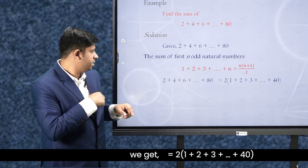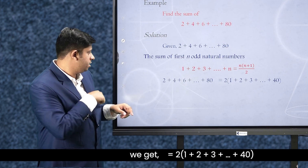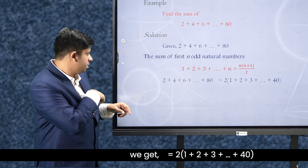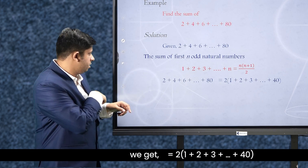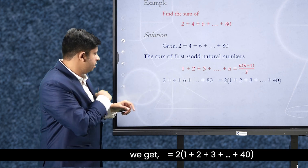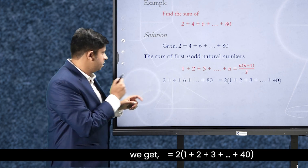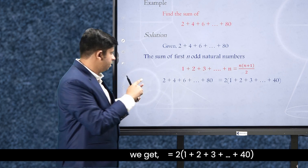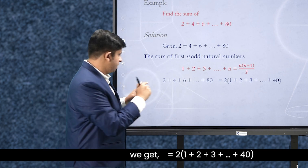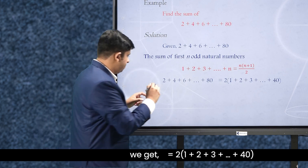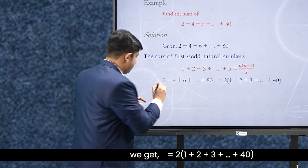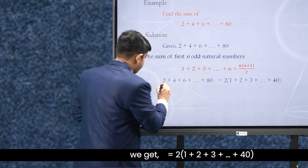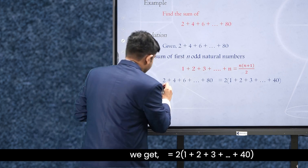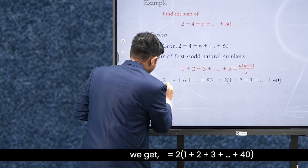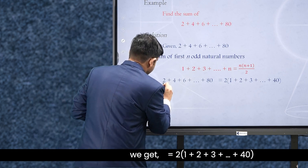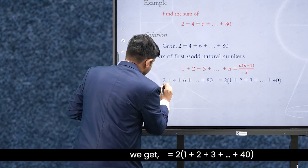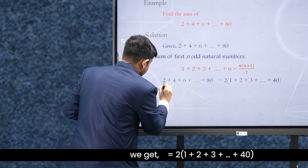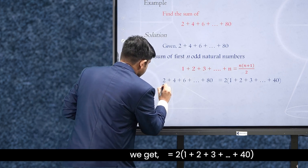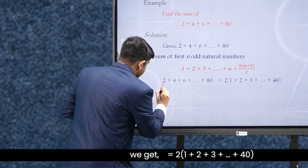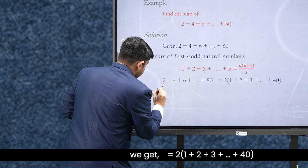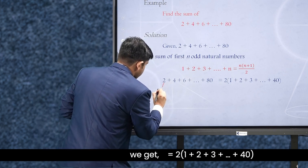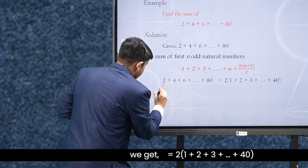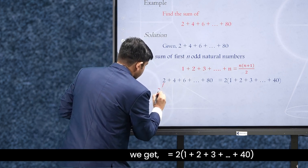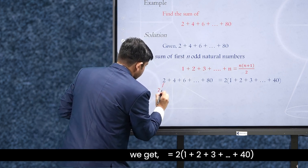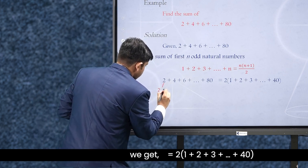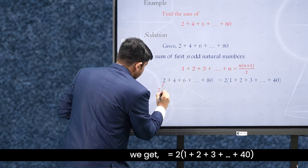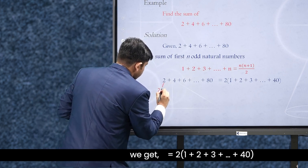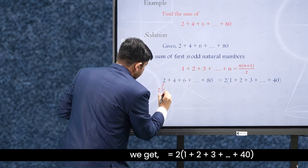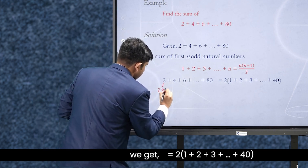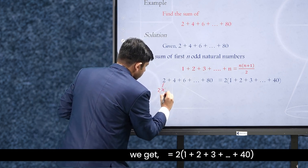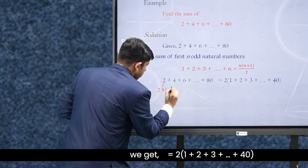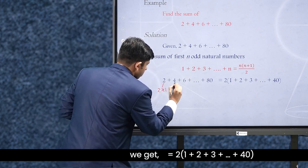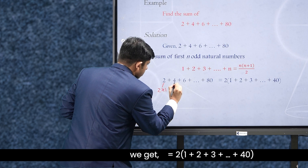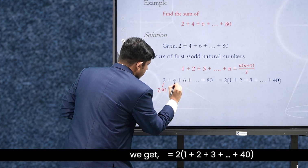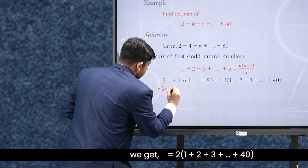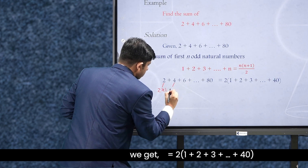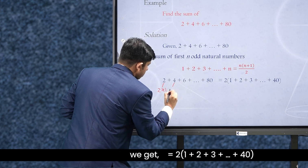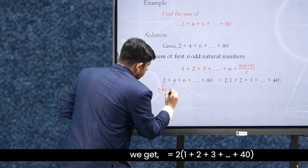get 2 into 1 plus 2 plus 3 plus so on plus 40.